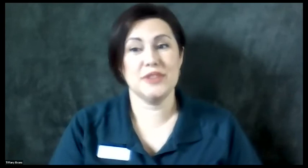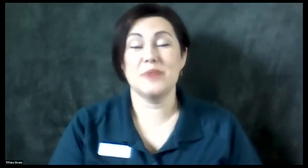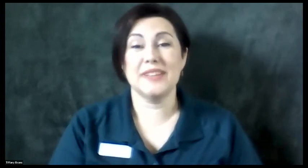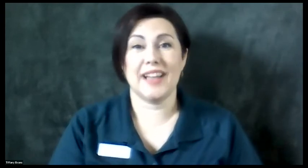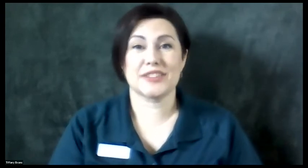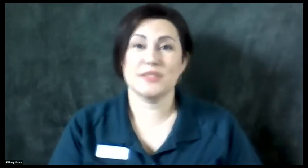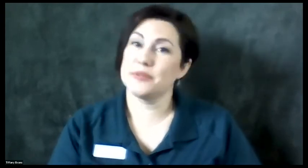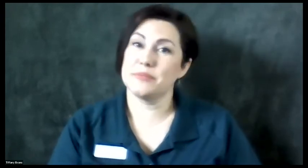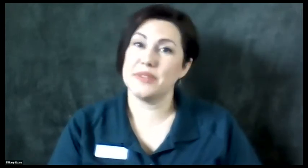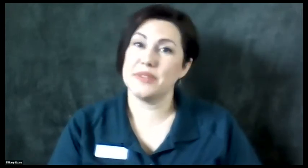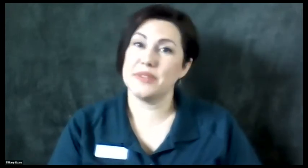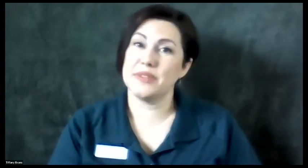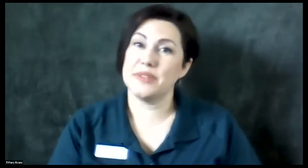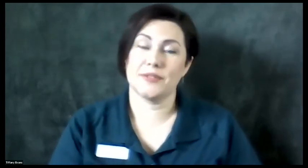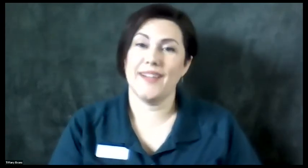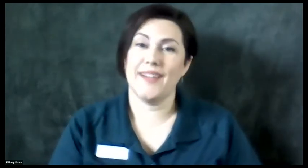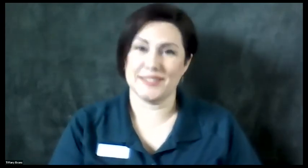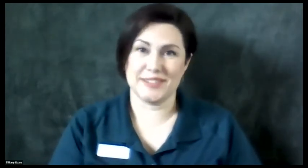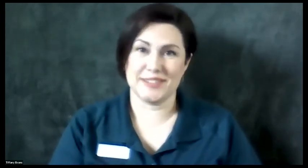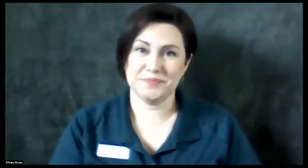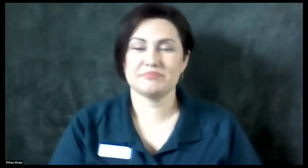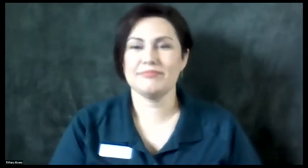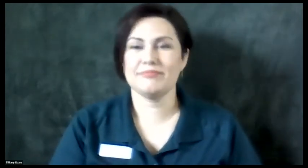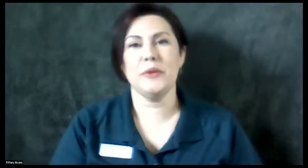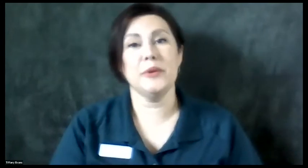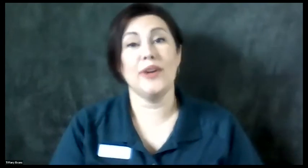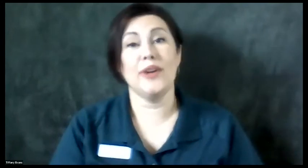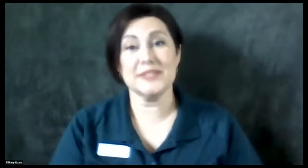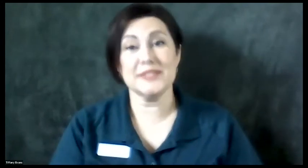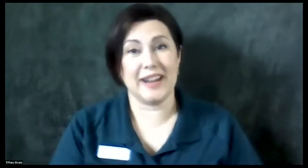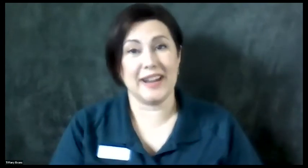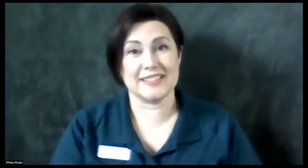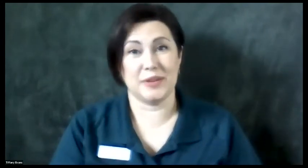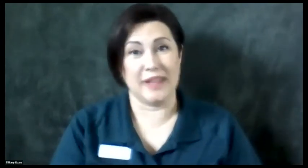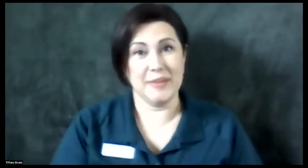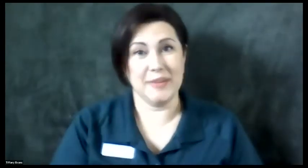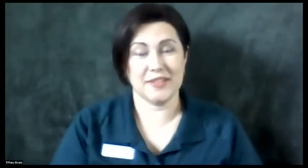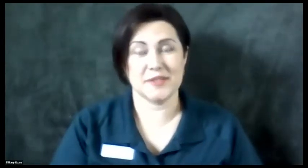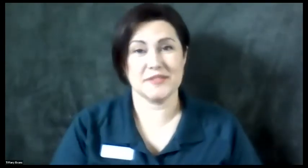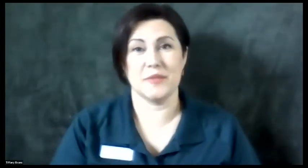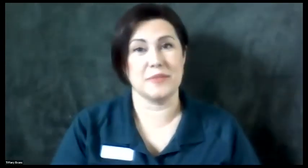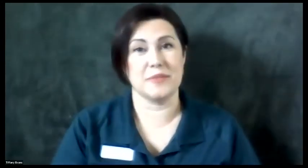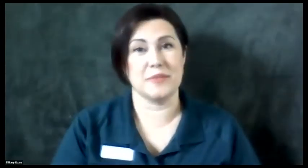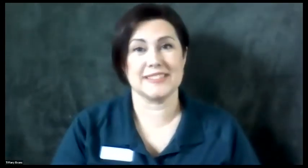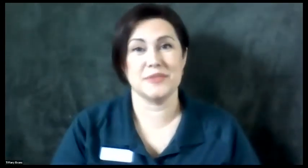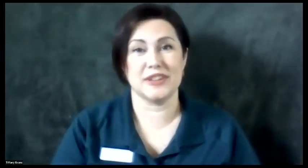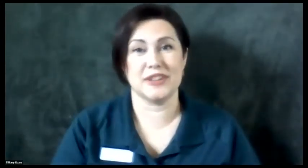actually be reviewing A through I also. We will also practice the whole alphabet for those of you who have been practicing and watching from the